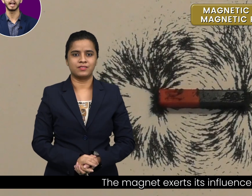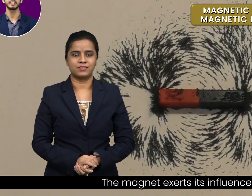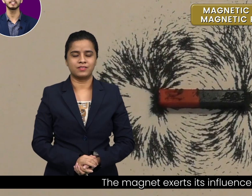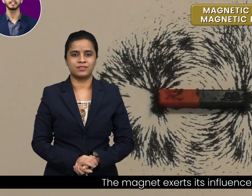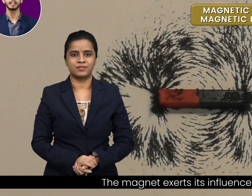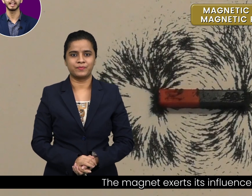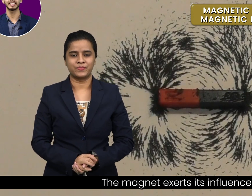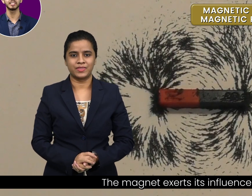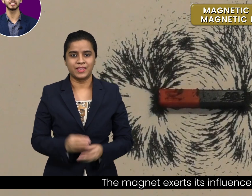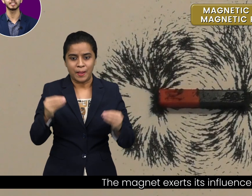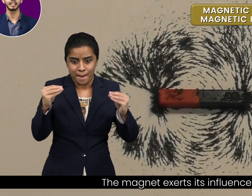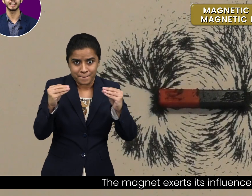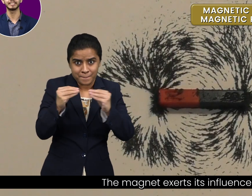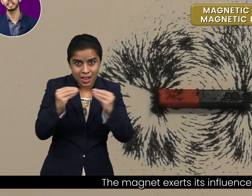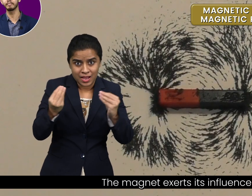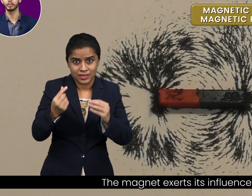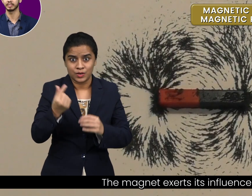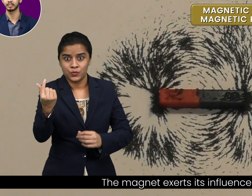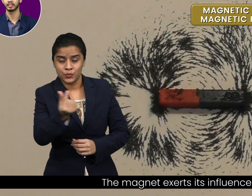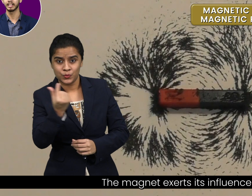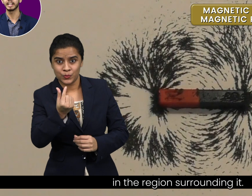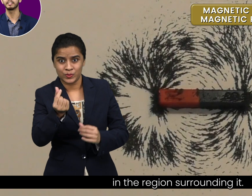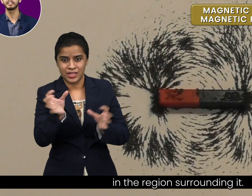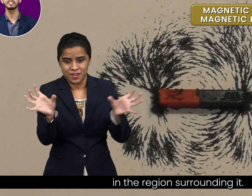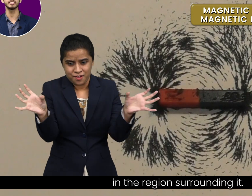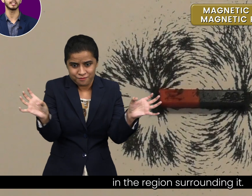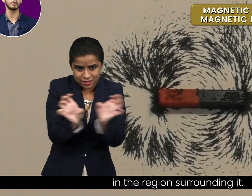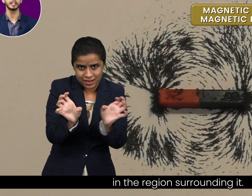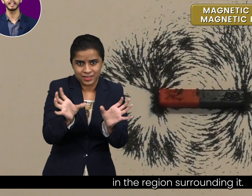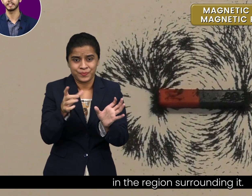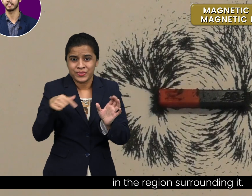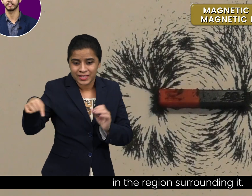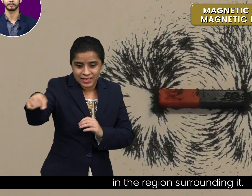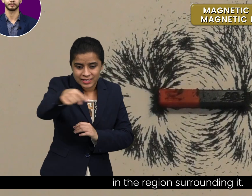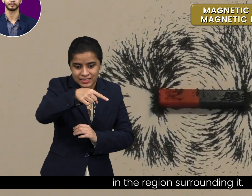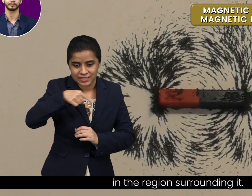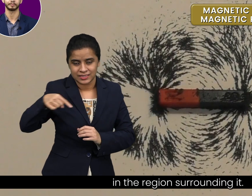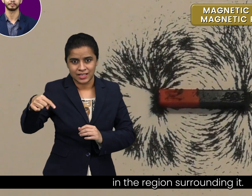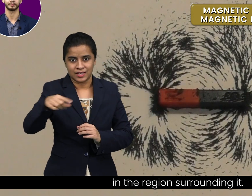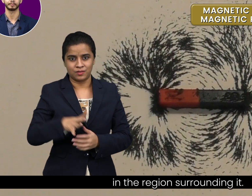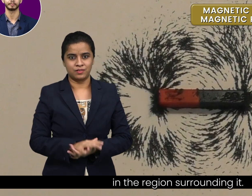The magnet exerts its influence in the region surrounding it.